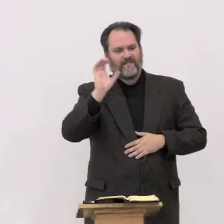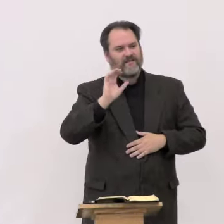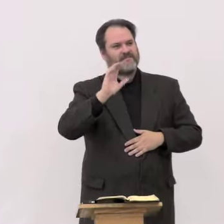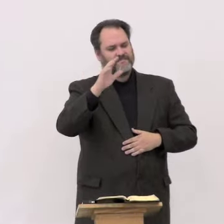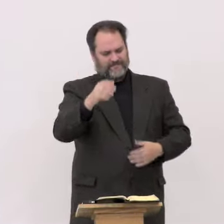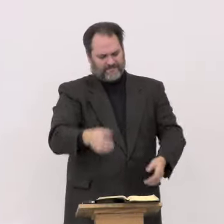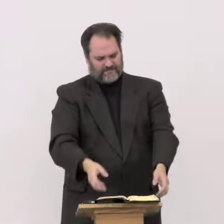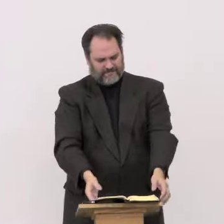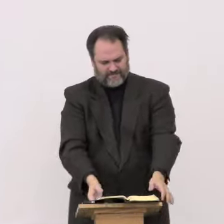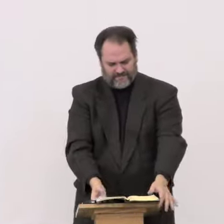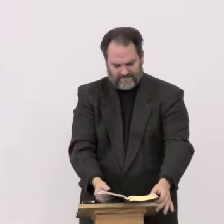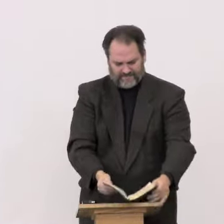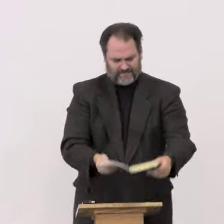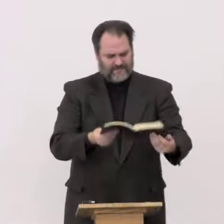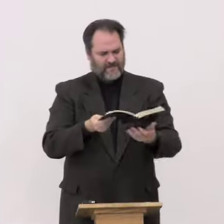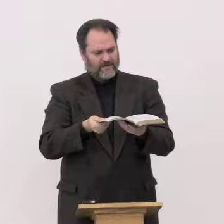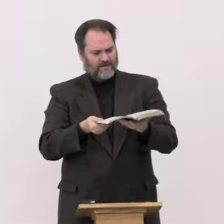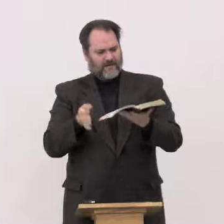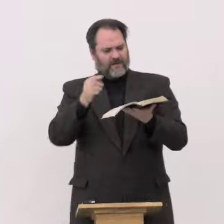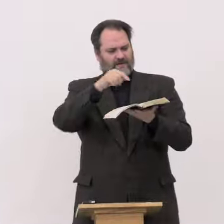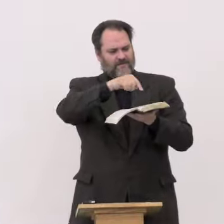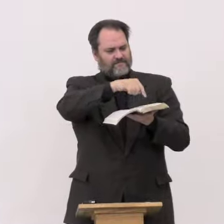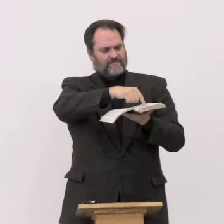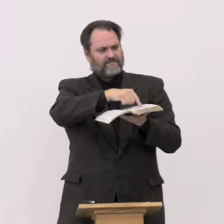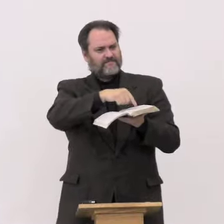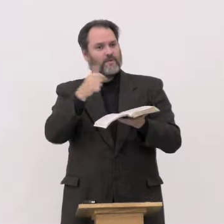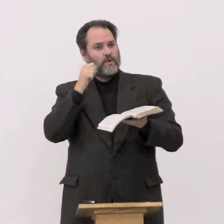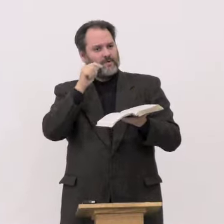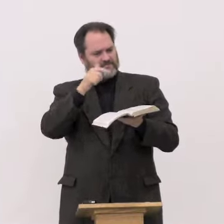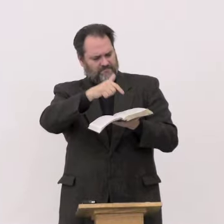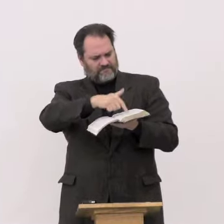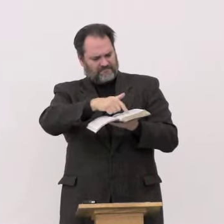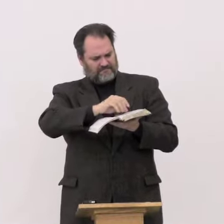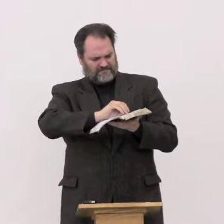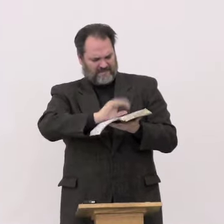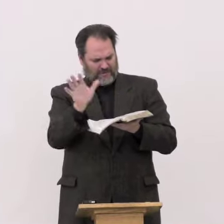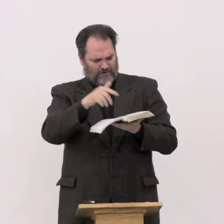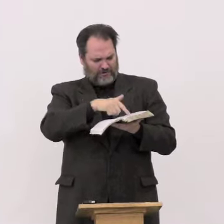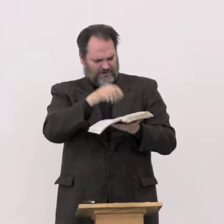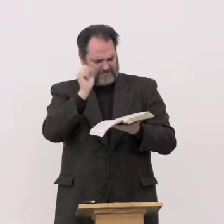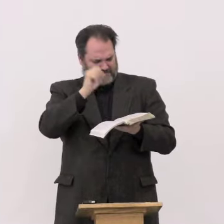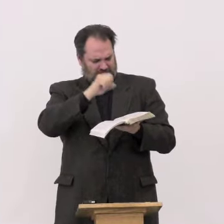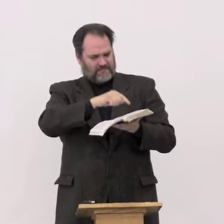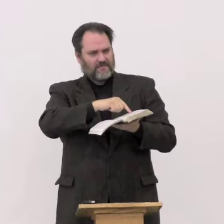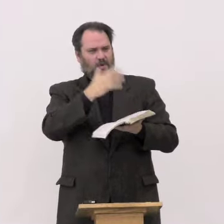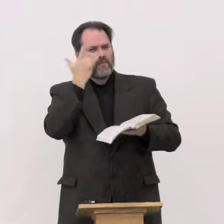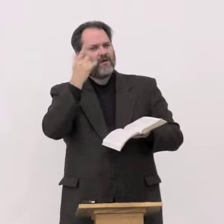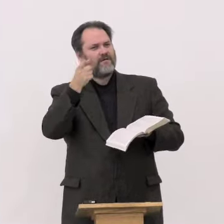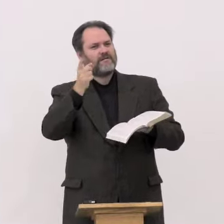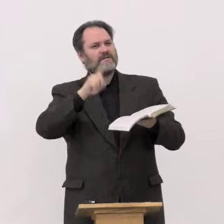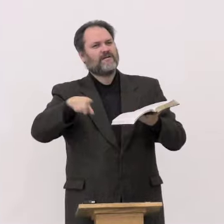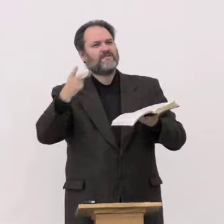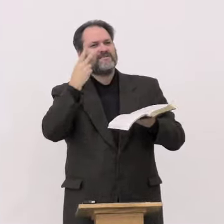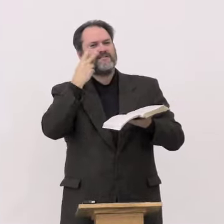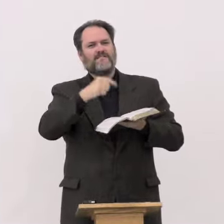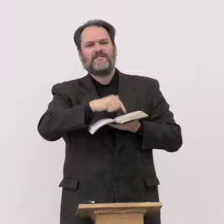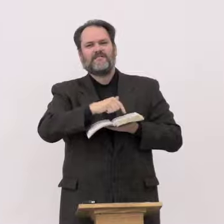asked the pastor, you're reformed, you're Calvinist, but this person isn't. This Bible, it says clearly, yes, why